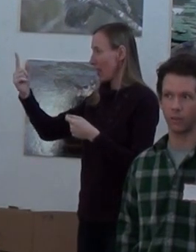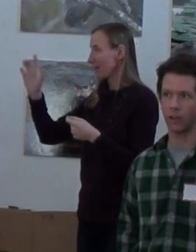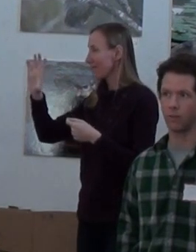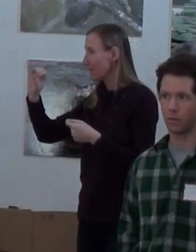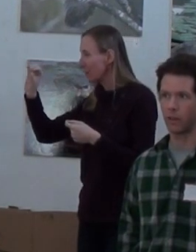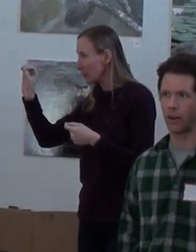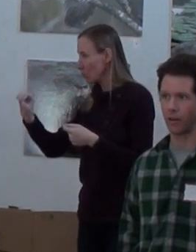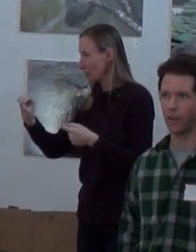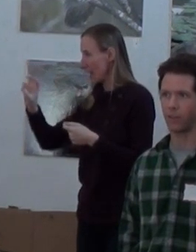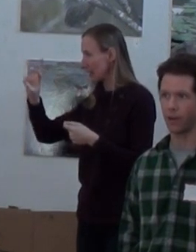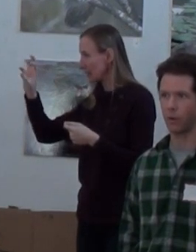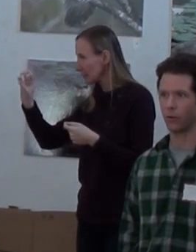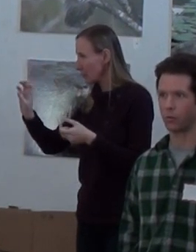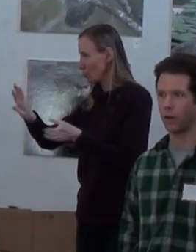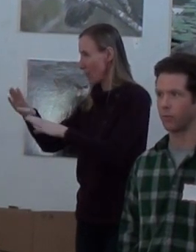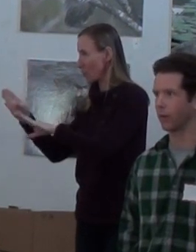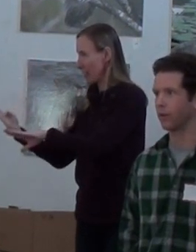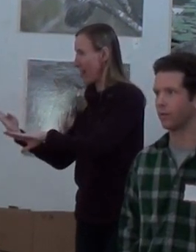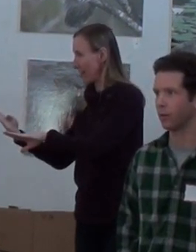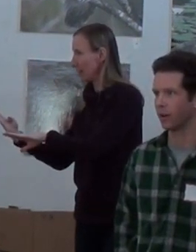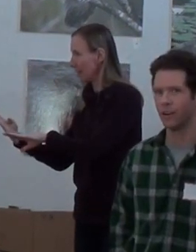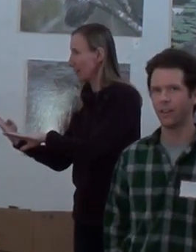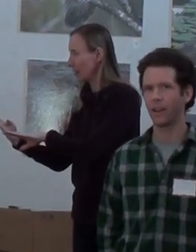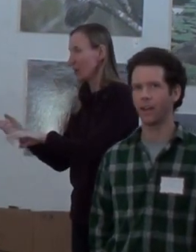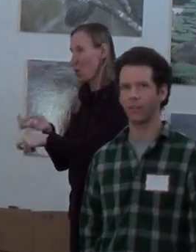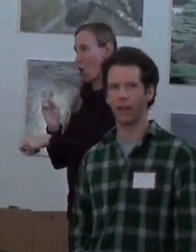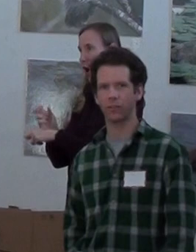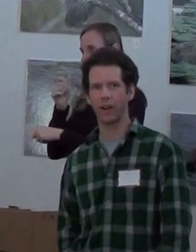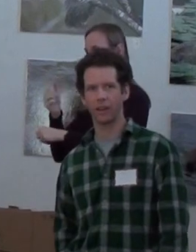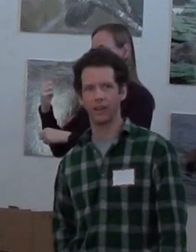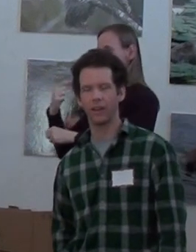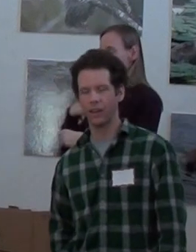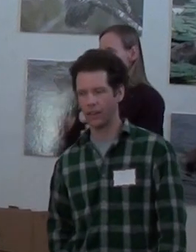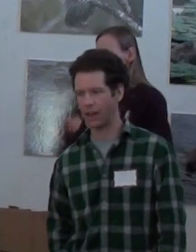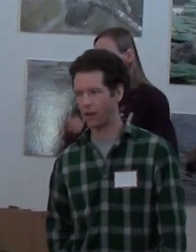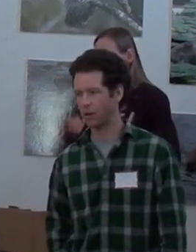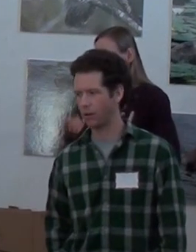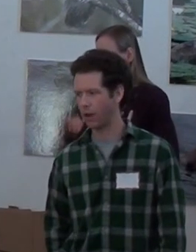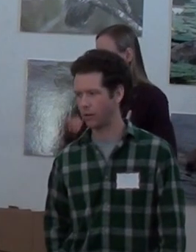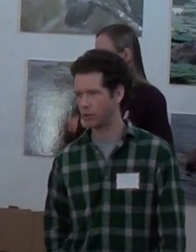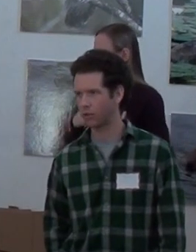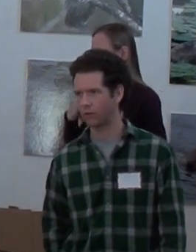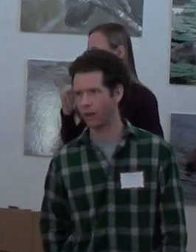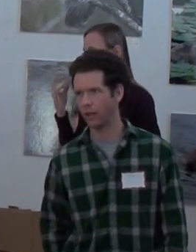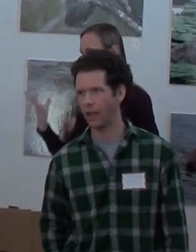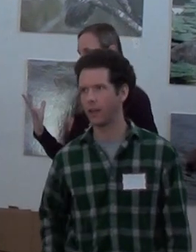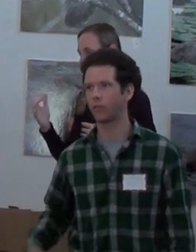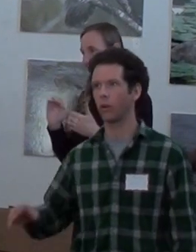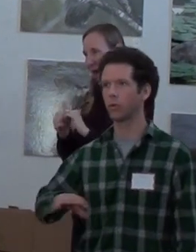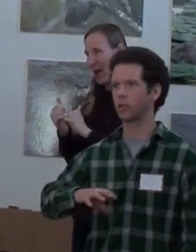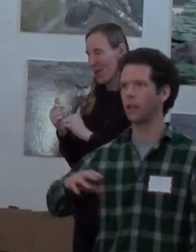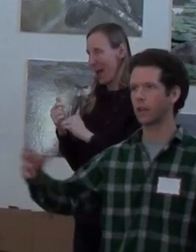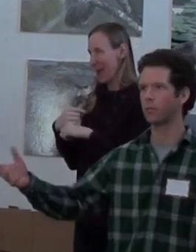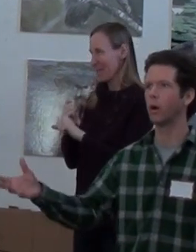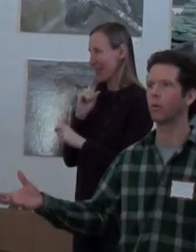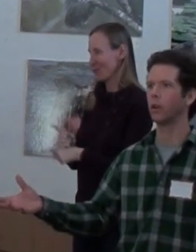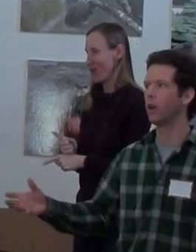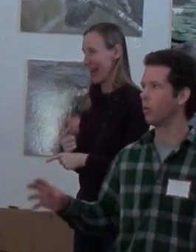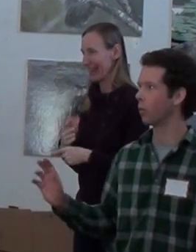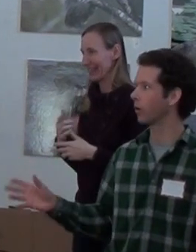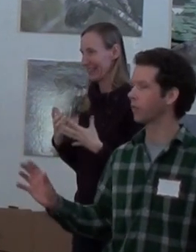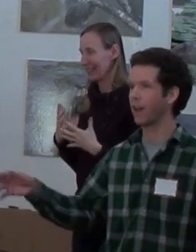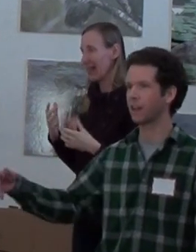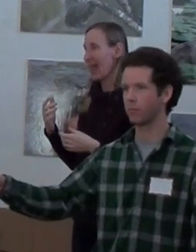the things that's a hard pill to swallow for any farmer that has livestock. And how do you justify that? And is the whole genetic